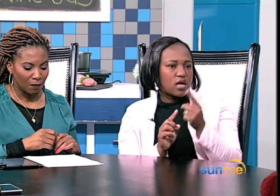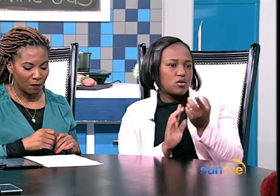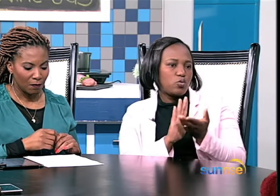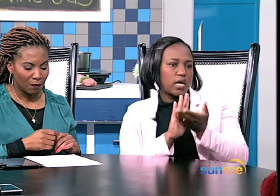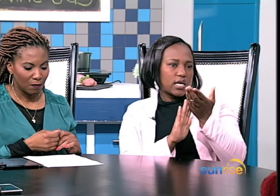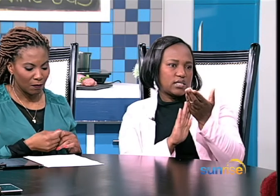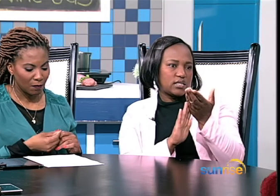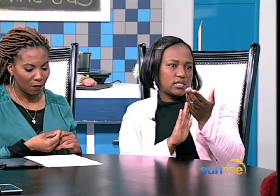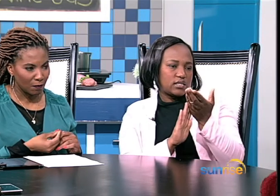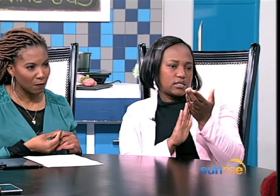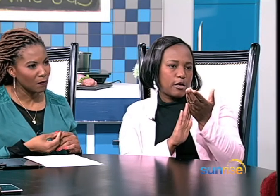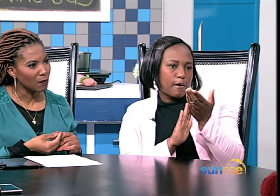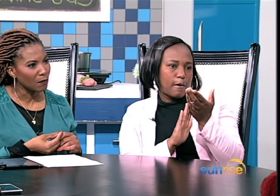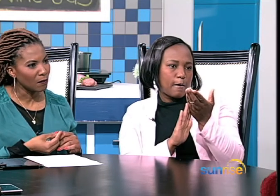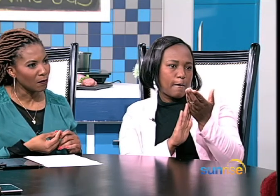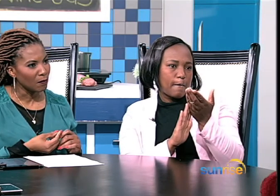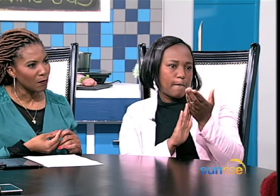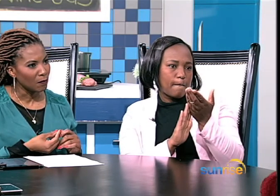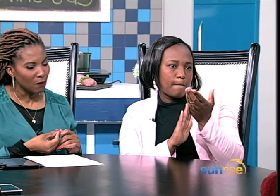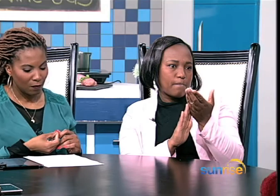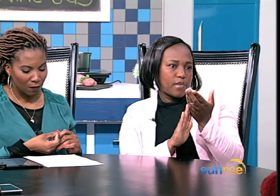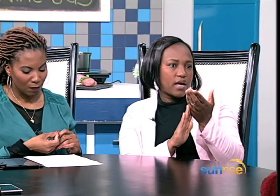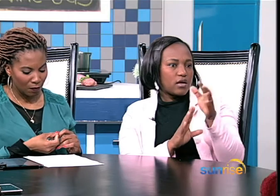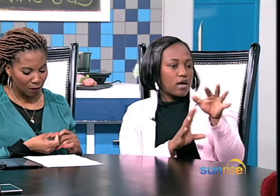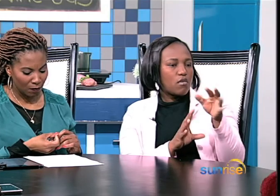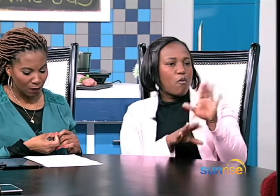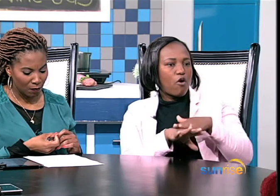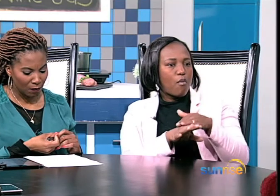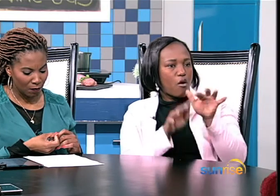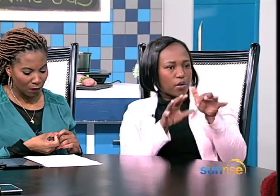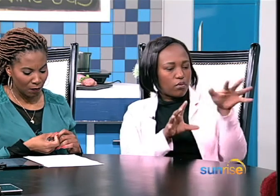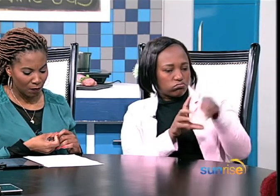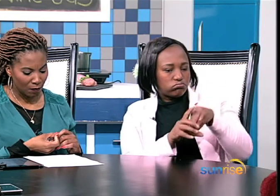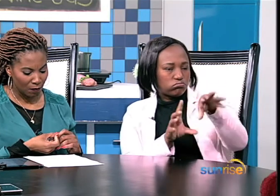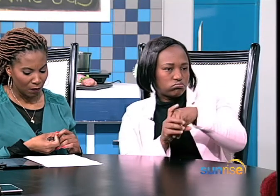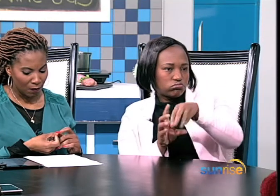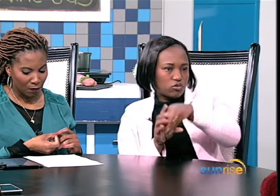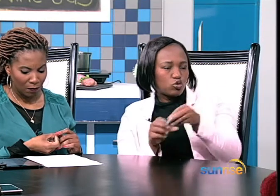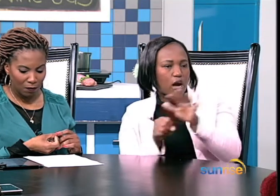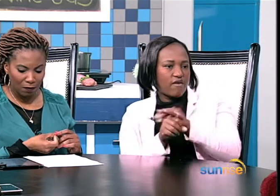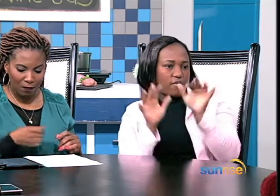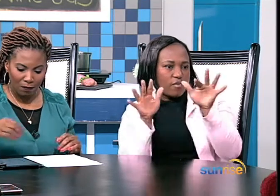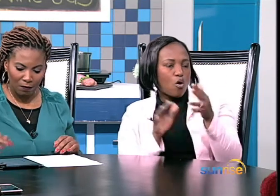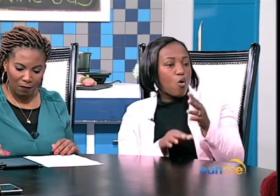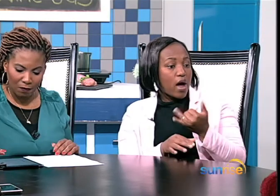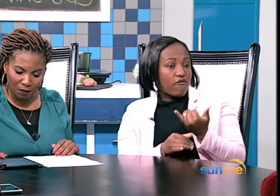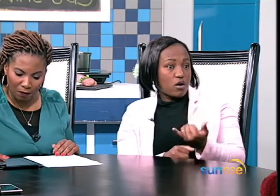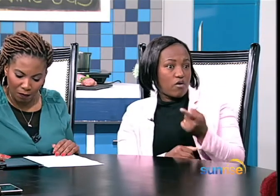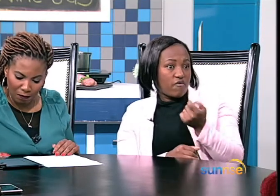need to increase the intake so that it can cover the need of South Africa. So currently we can use that as an epicenter